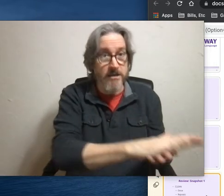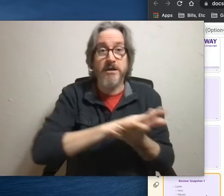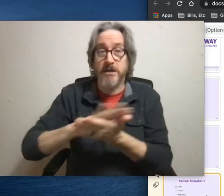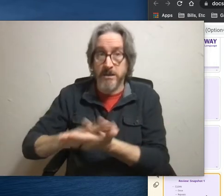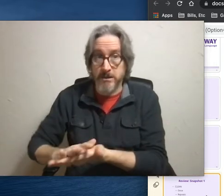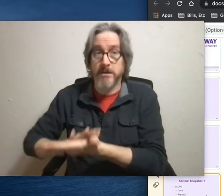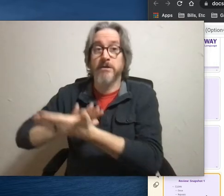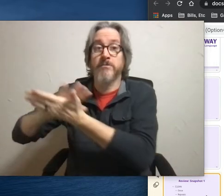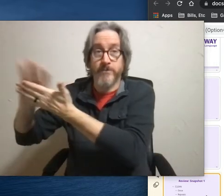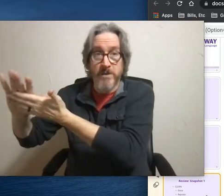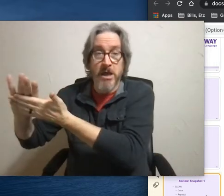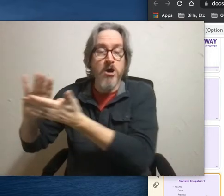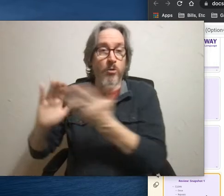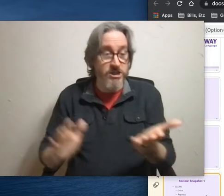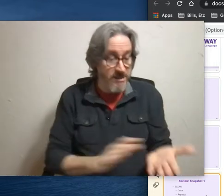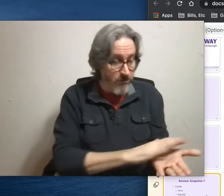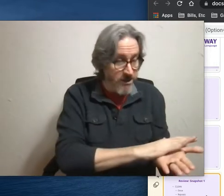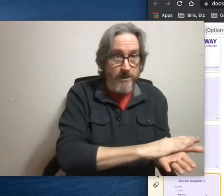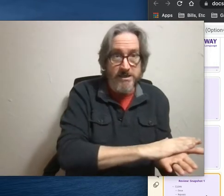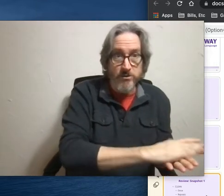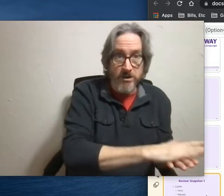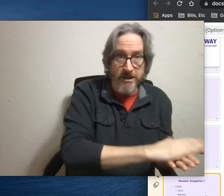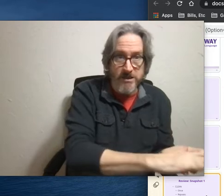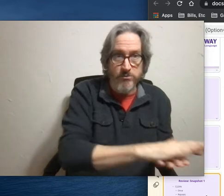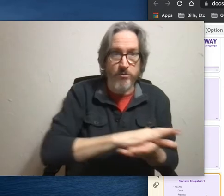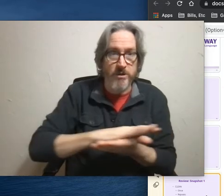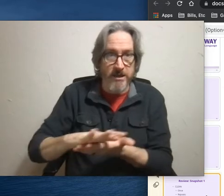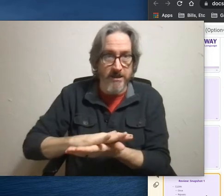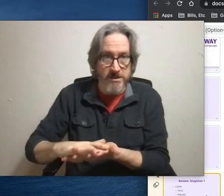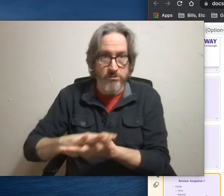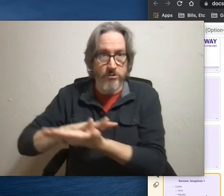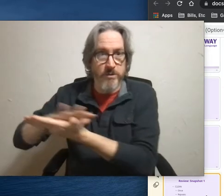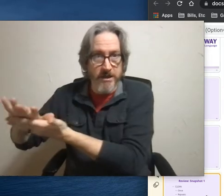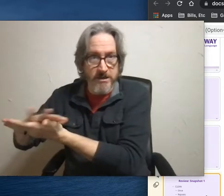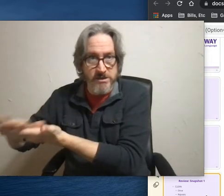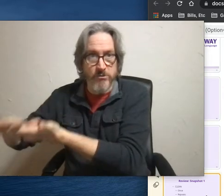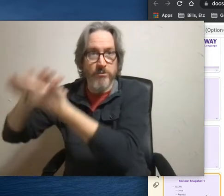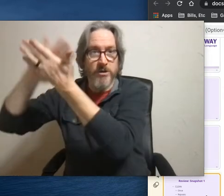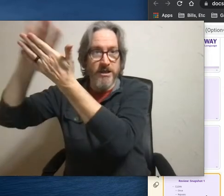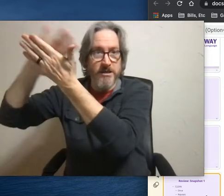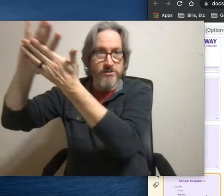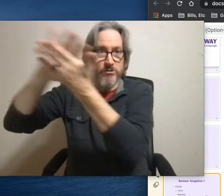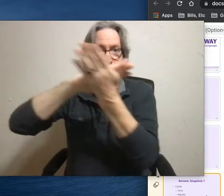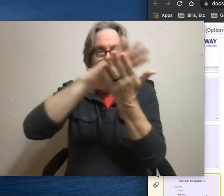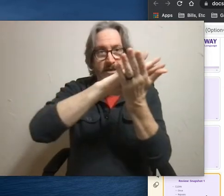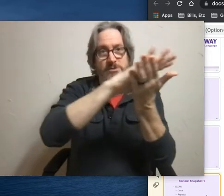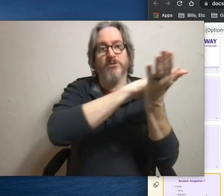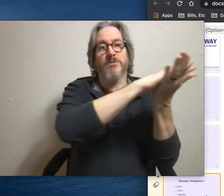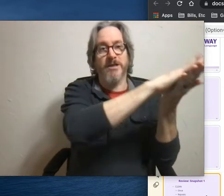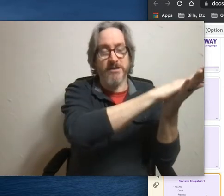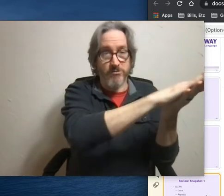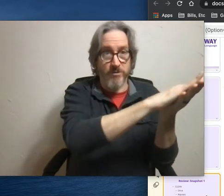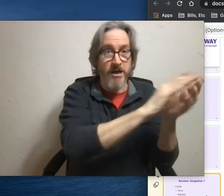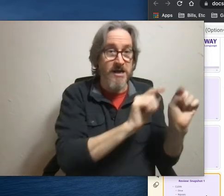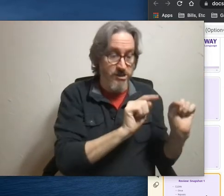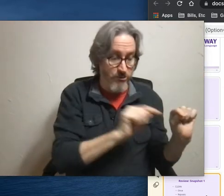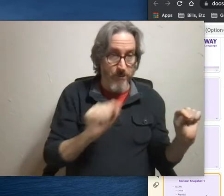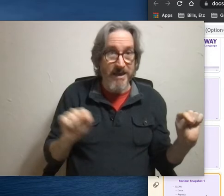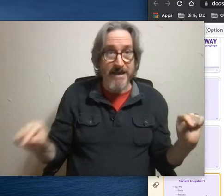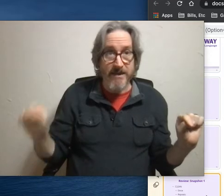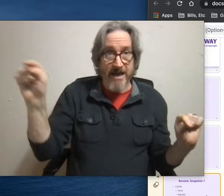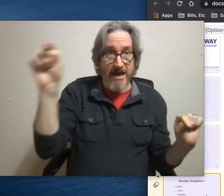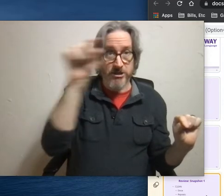clean, what she's literally doing is clean this room, clean this room, clean this room, clean this room, clean this room, clean this room, right?